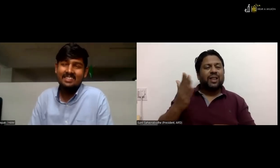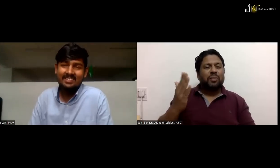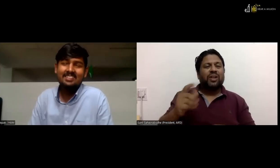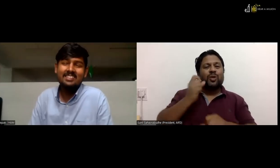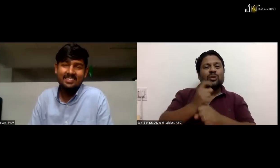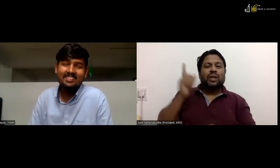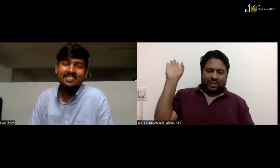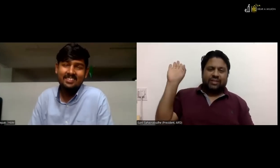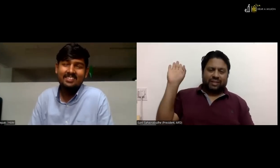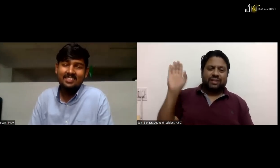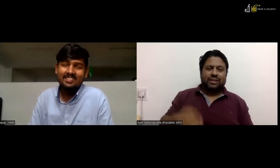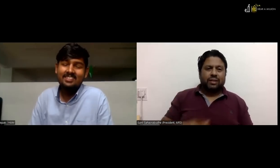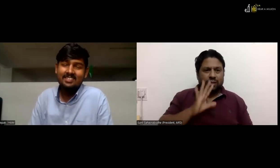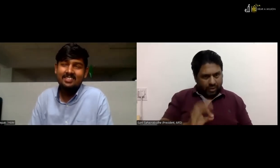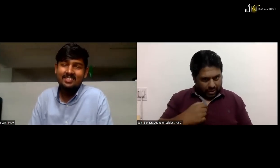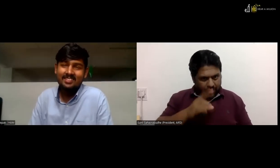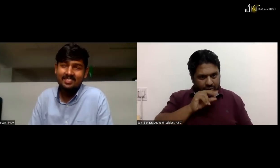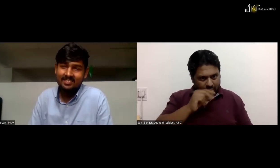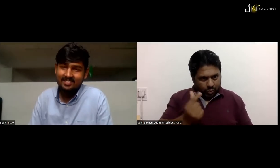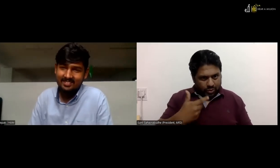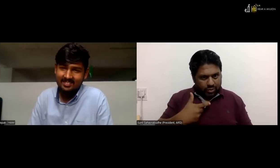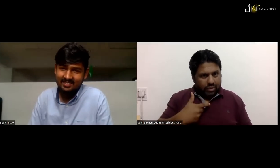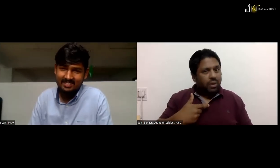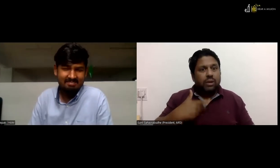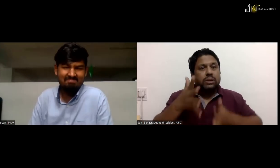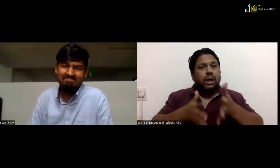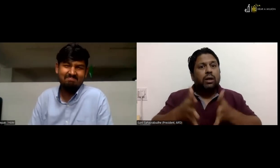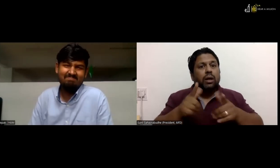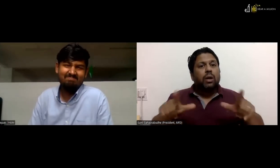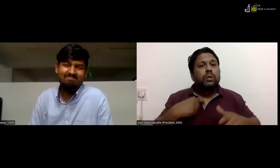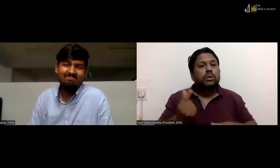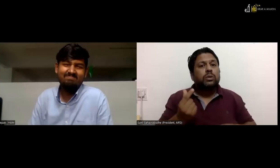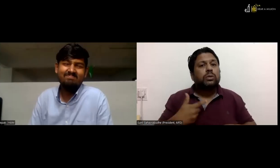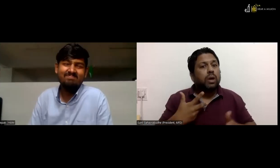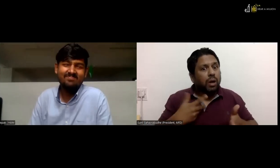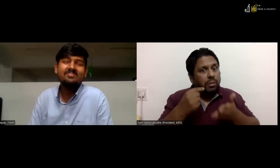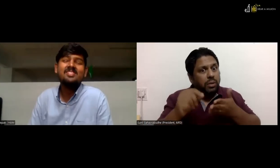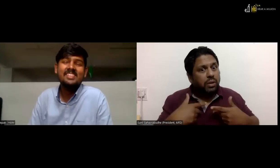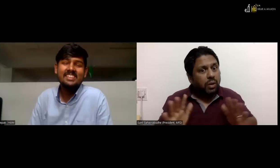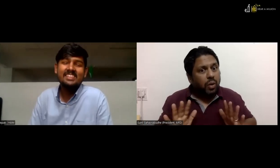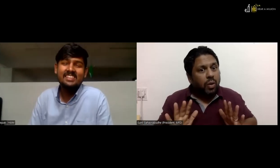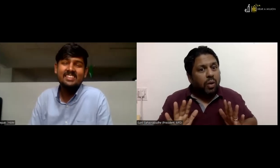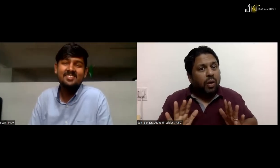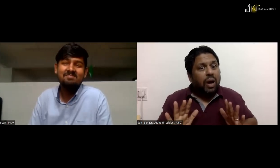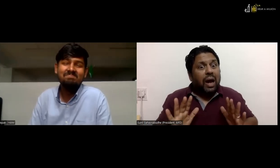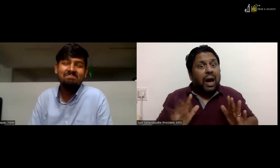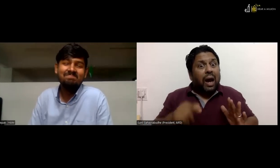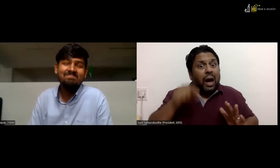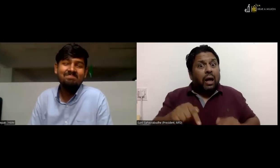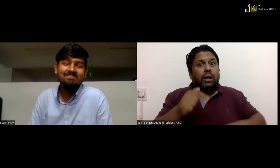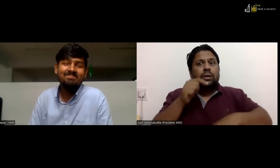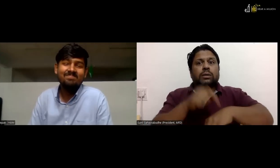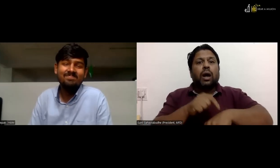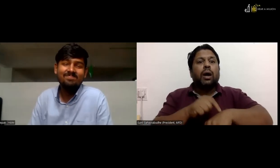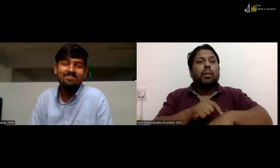tongue, so our family members used to say that Hindi, English, Marathi, and other languages. But we deaf person use